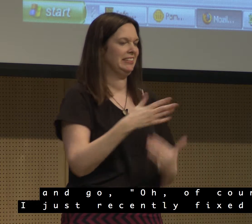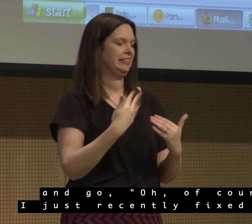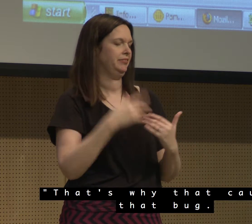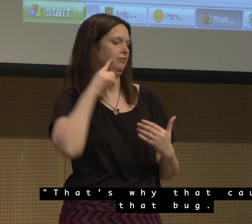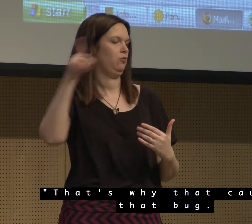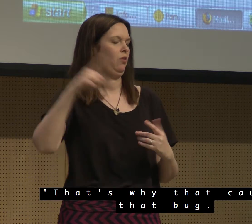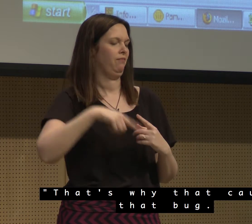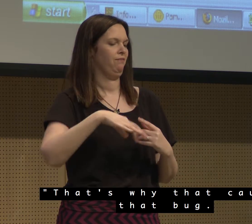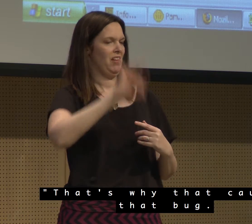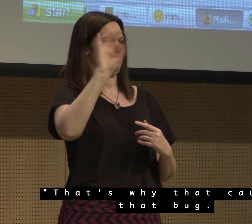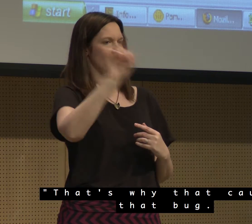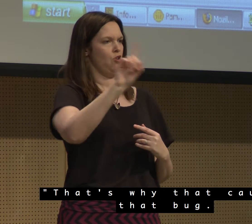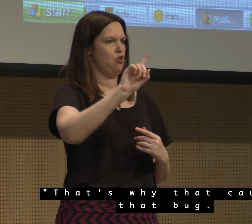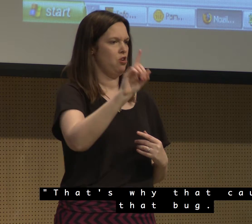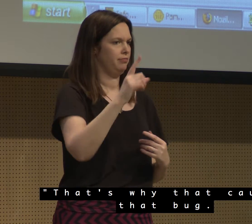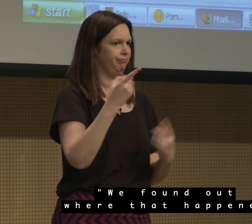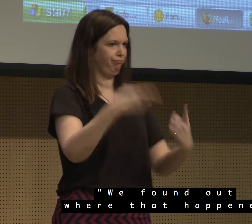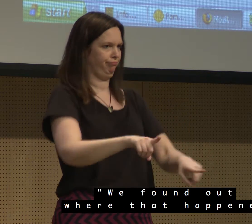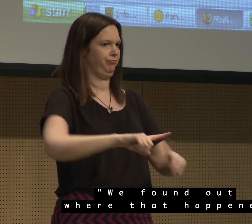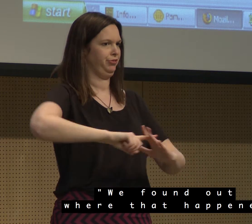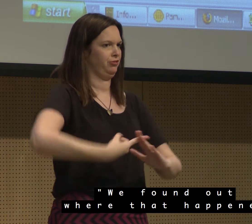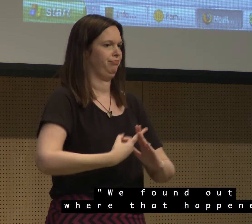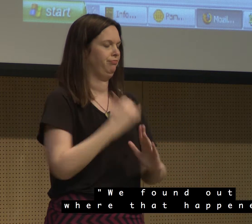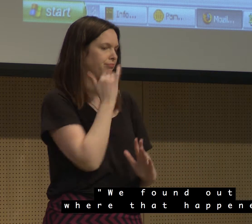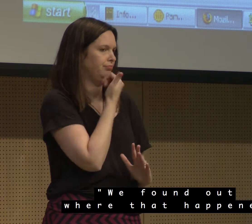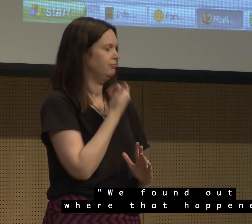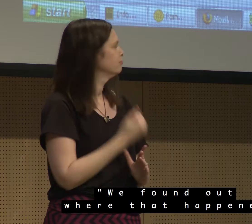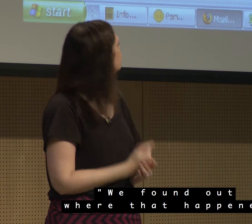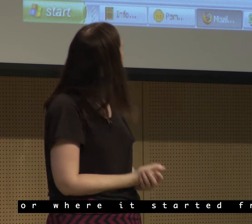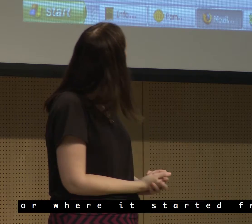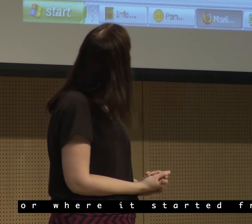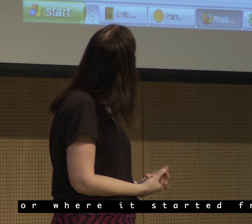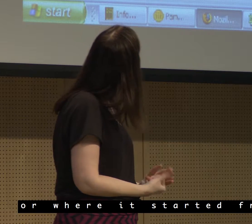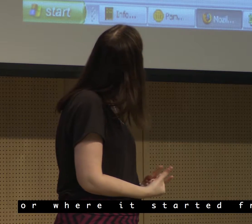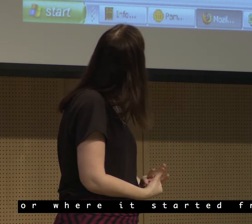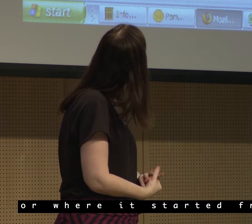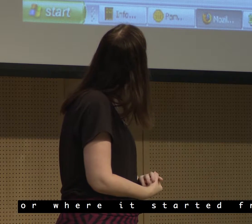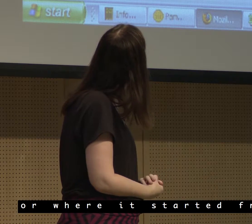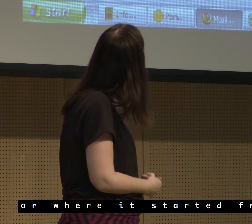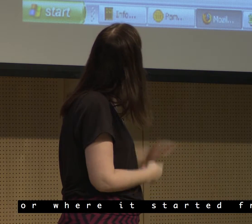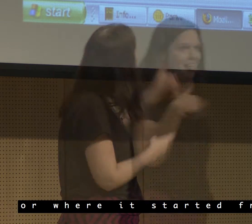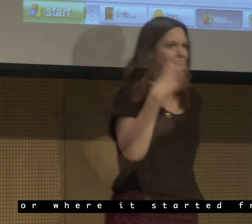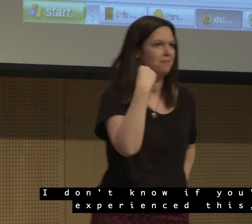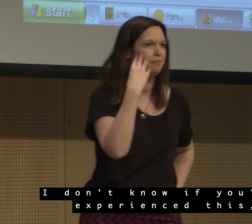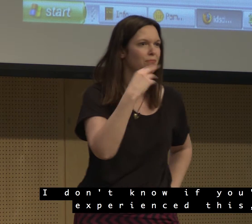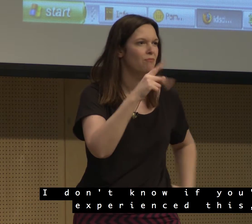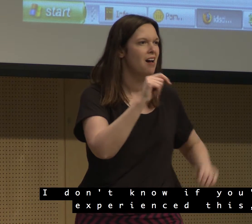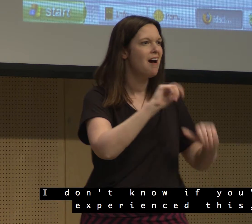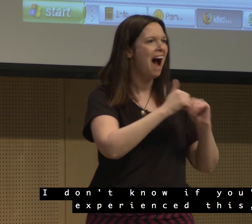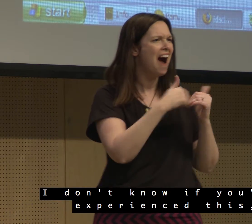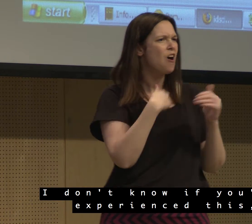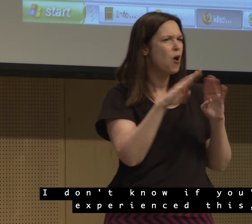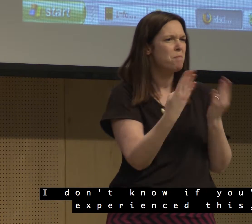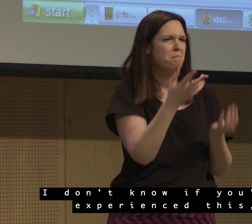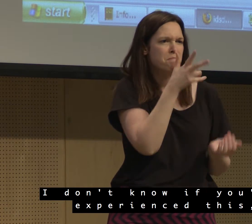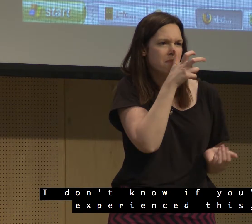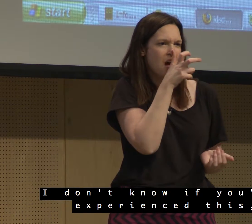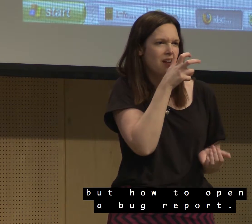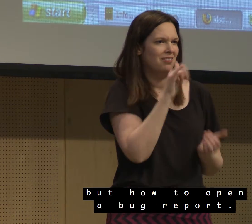that. That's why that caused that bug. We found out where that happened or where it started from. I don't know if you've experienced this, but how